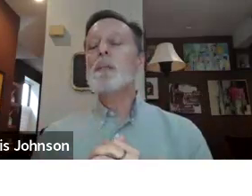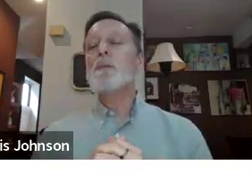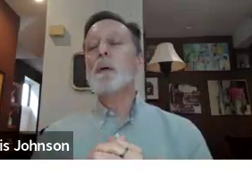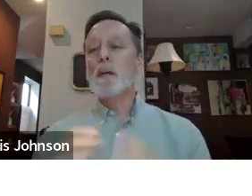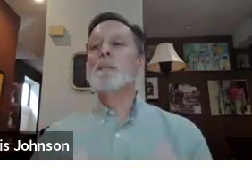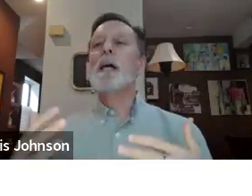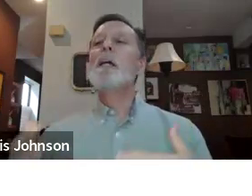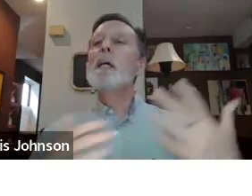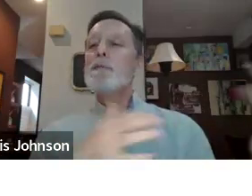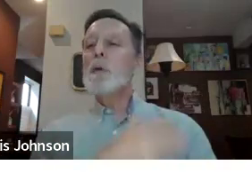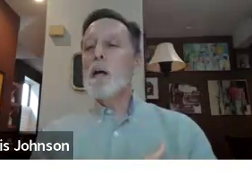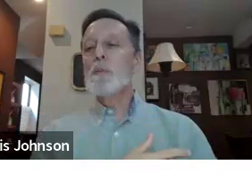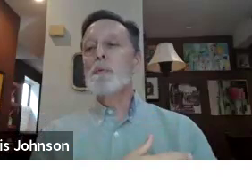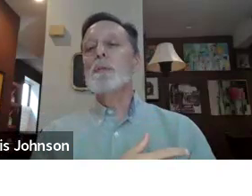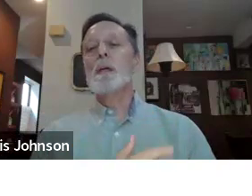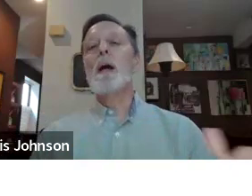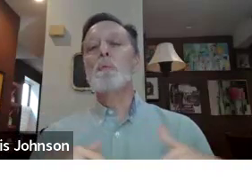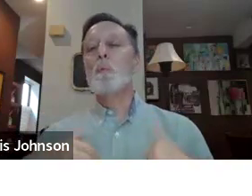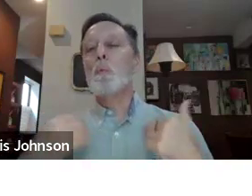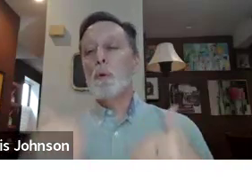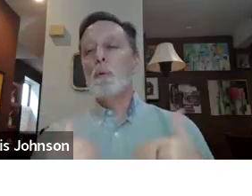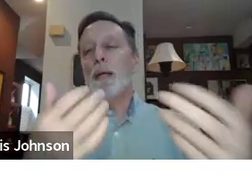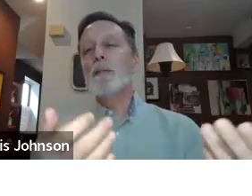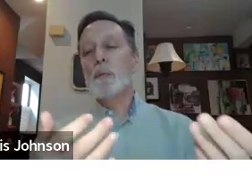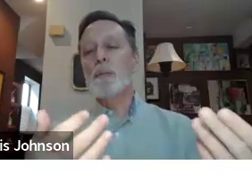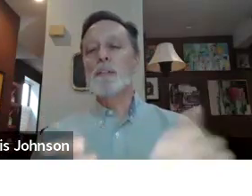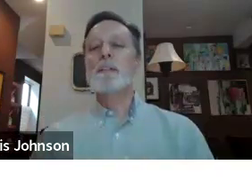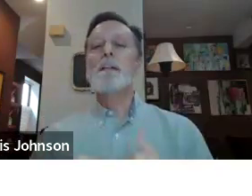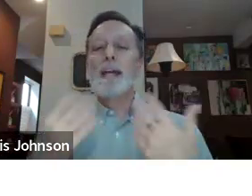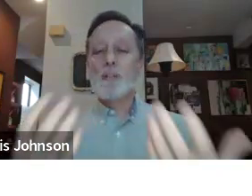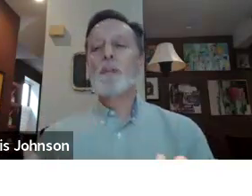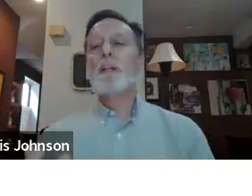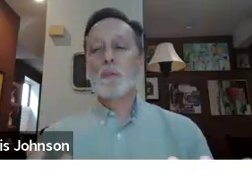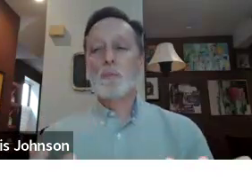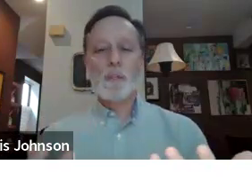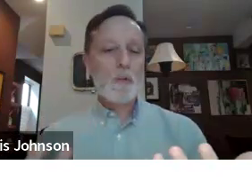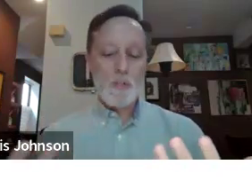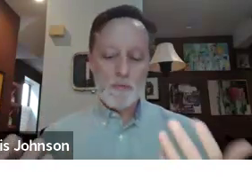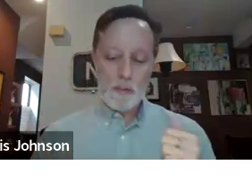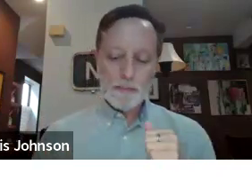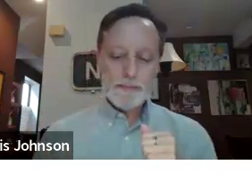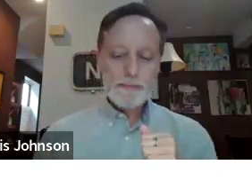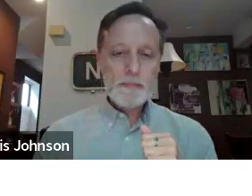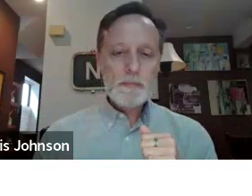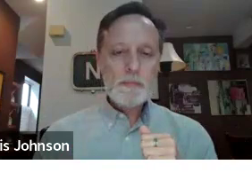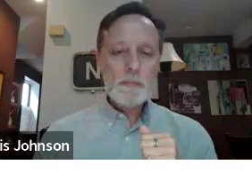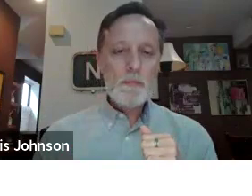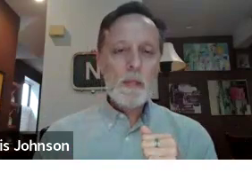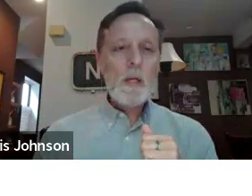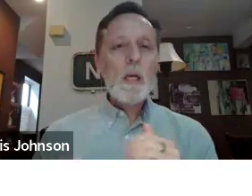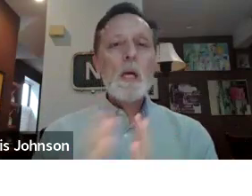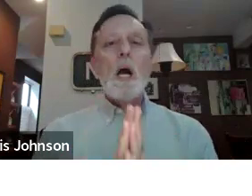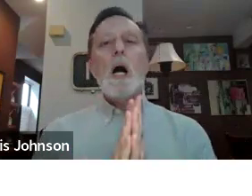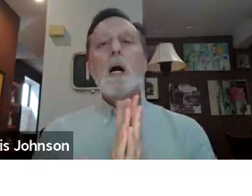that risk from you and they'll say, if your house burns down, we'll pay to rebuild it. That's financial risk transfer.